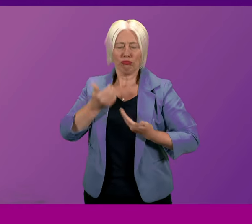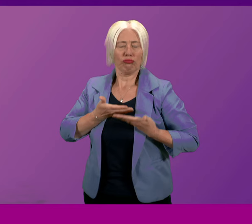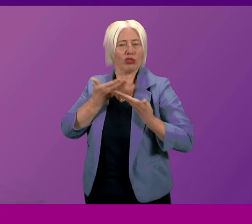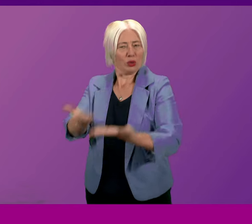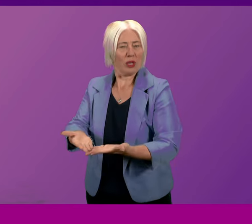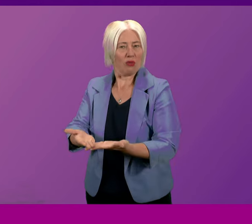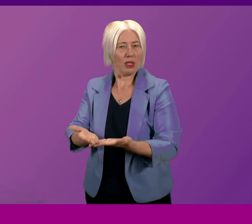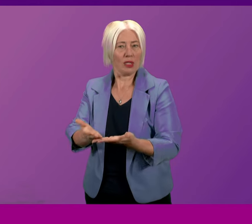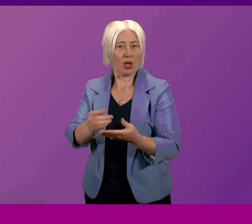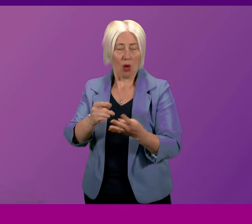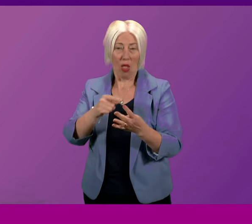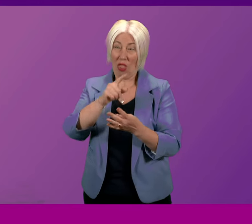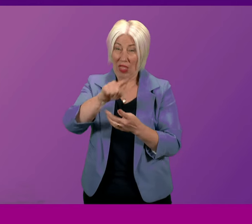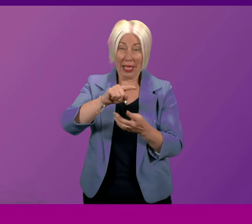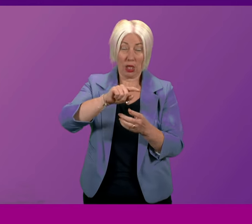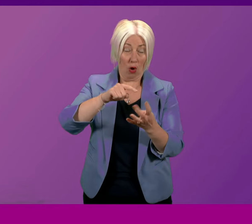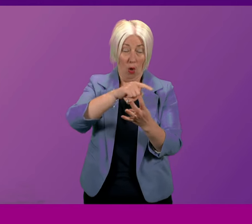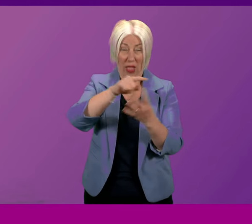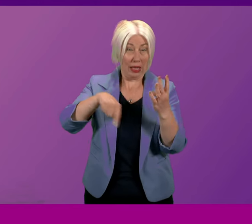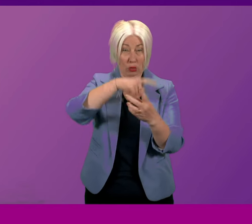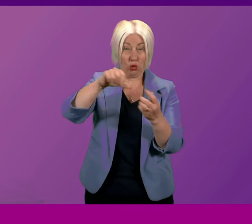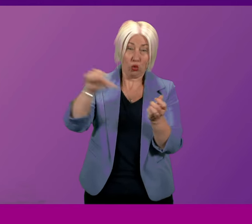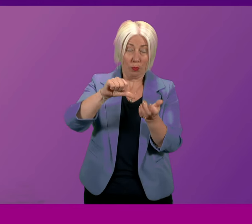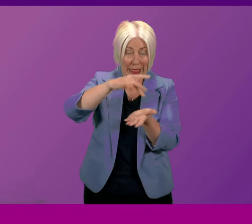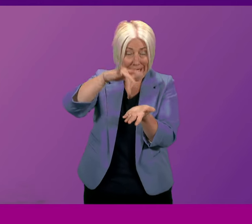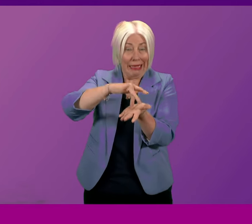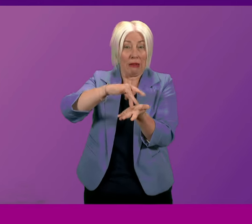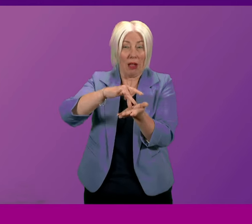the heart of even the most difficult of issues.